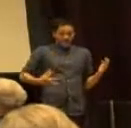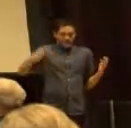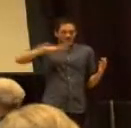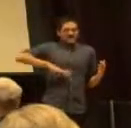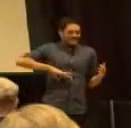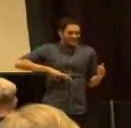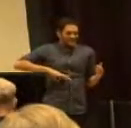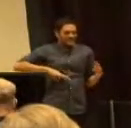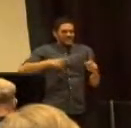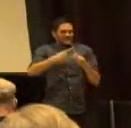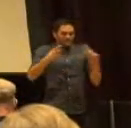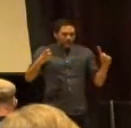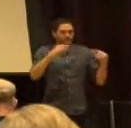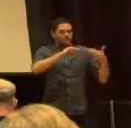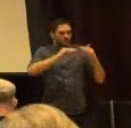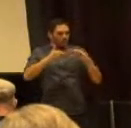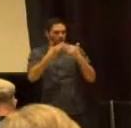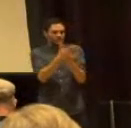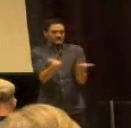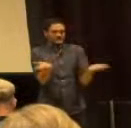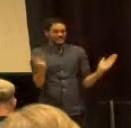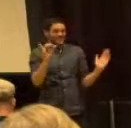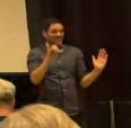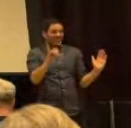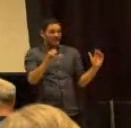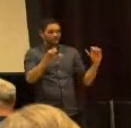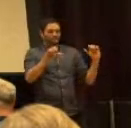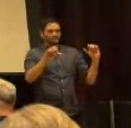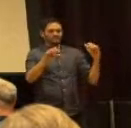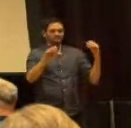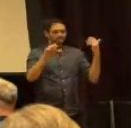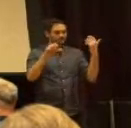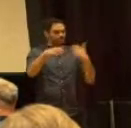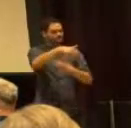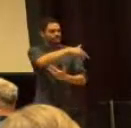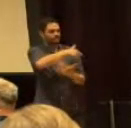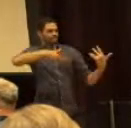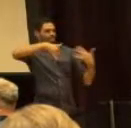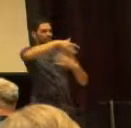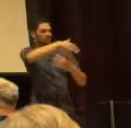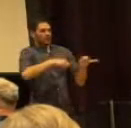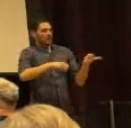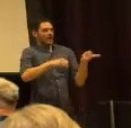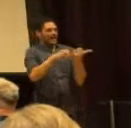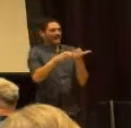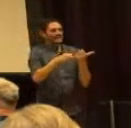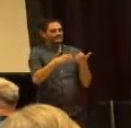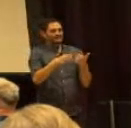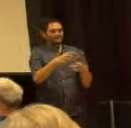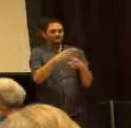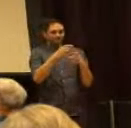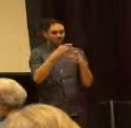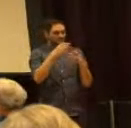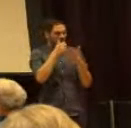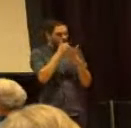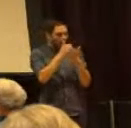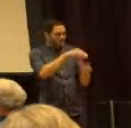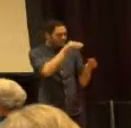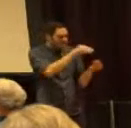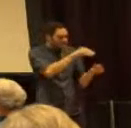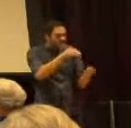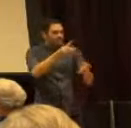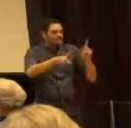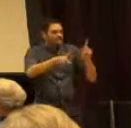of mutual aid is what keeps our people fed, what keeps people able to